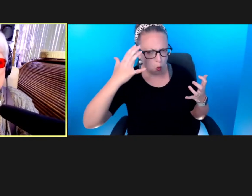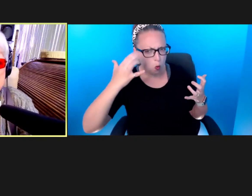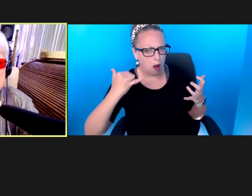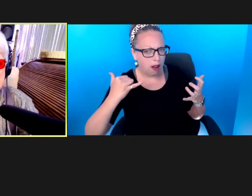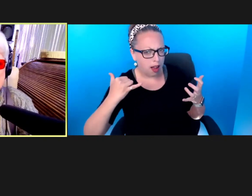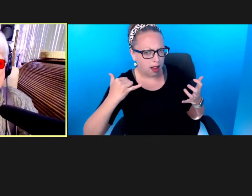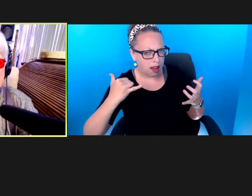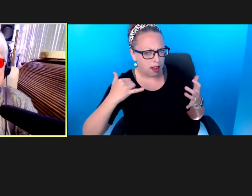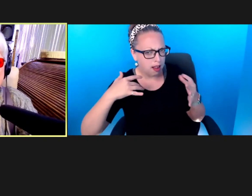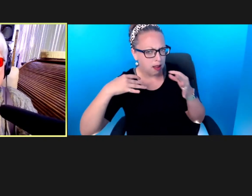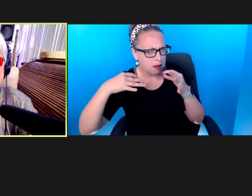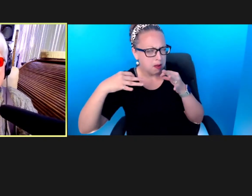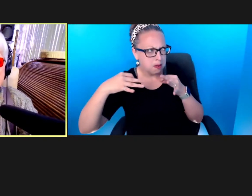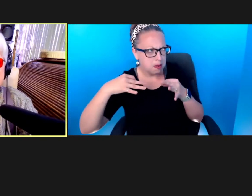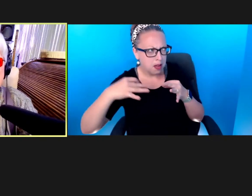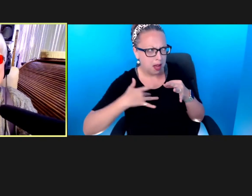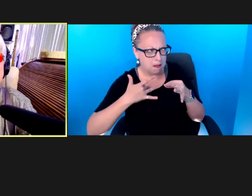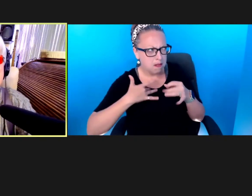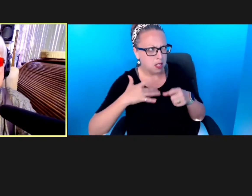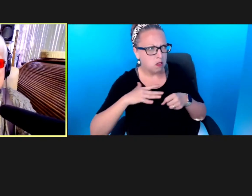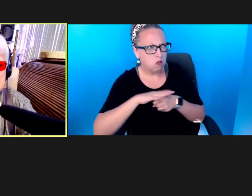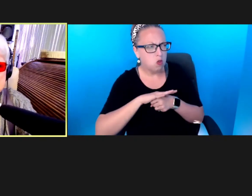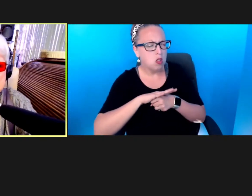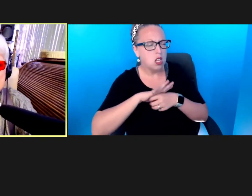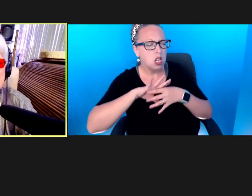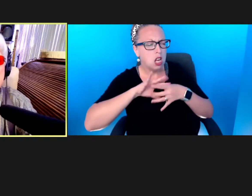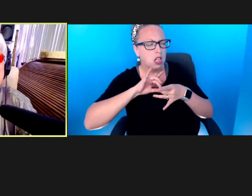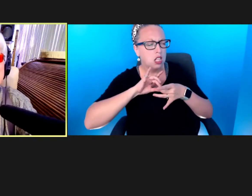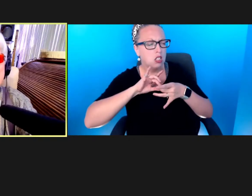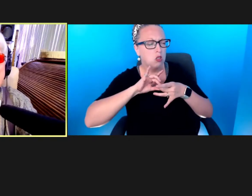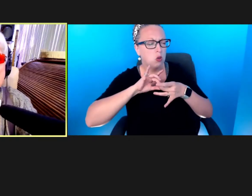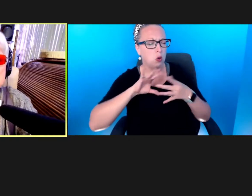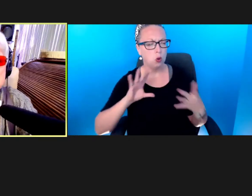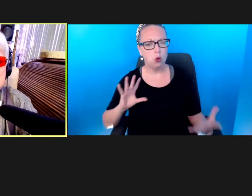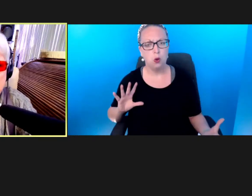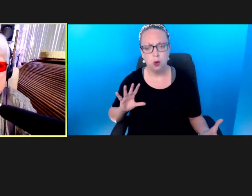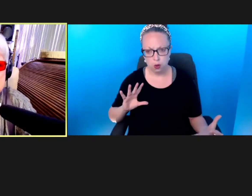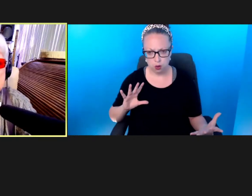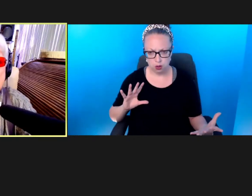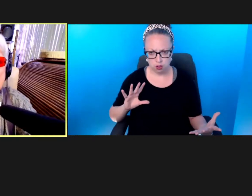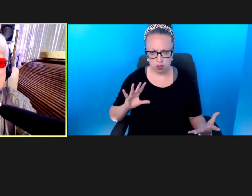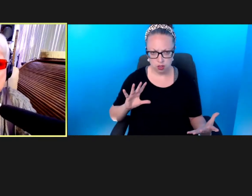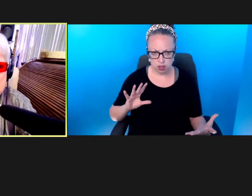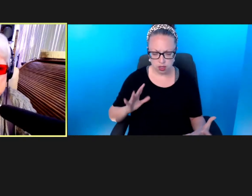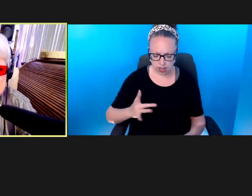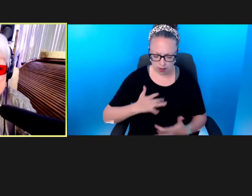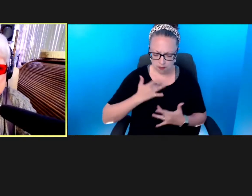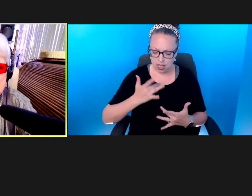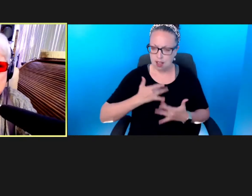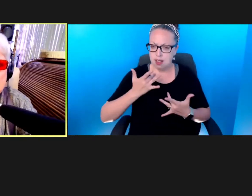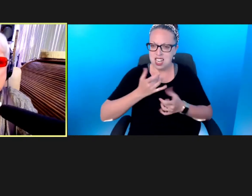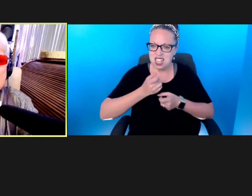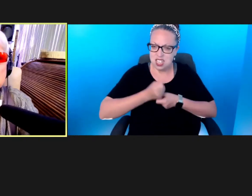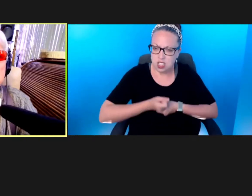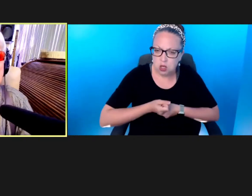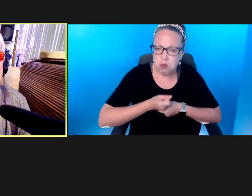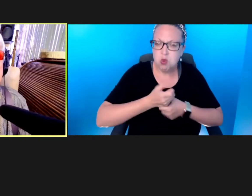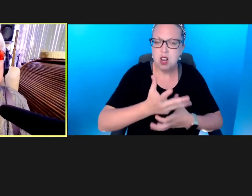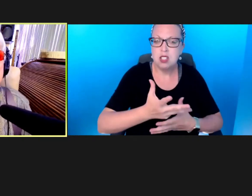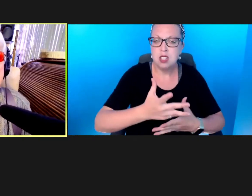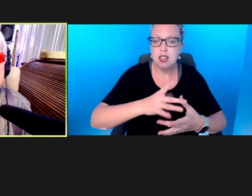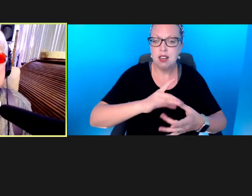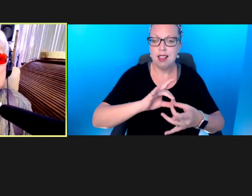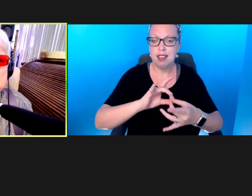and then I feel it fully and release it. Feel it and express it and release it. You